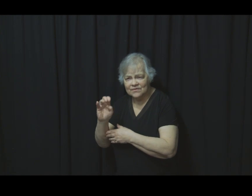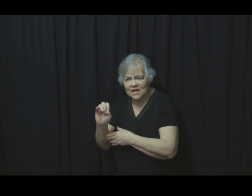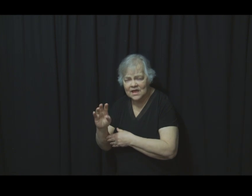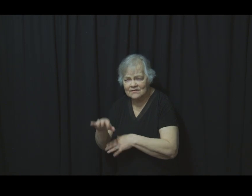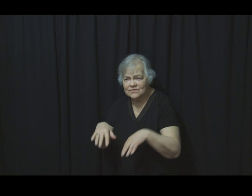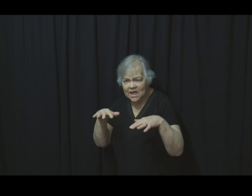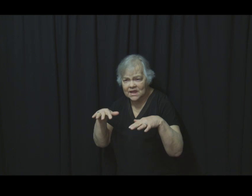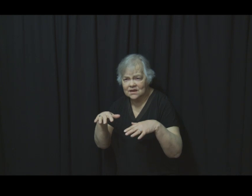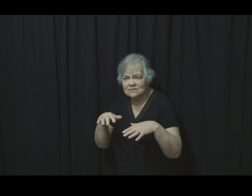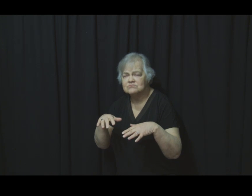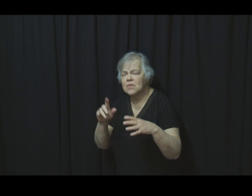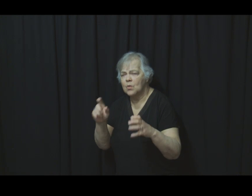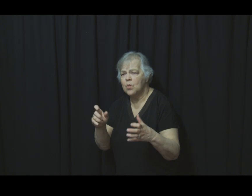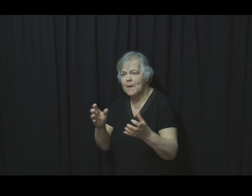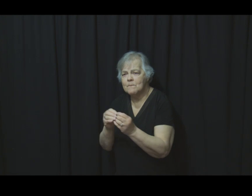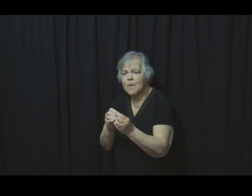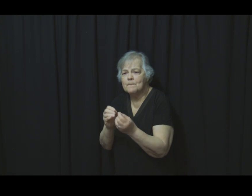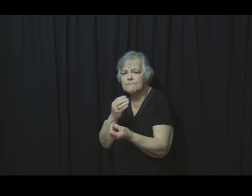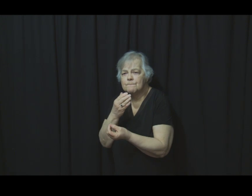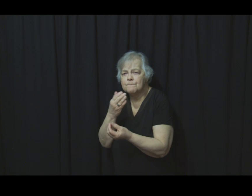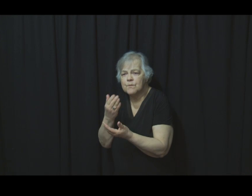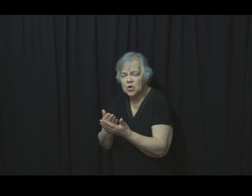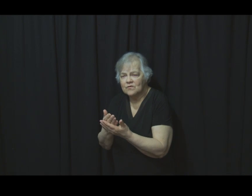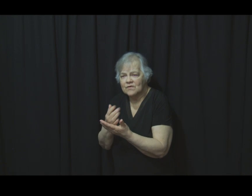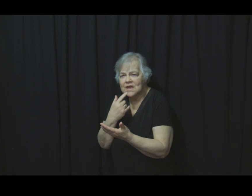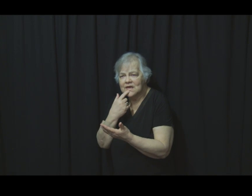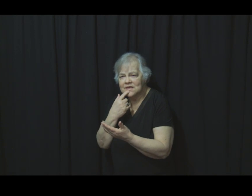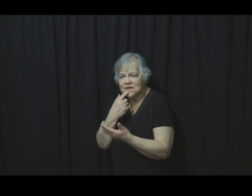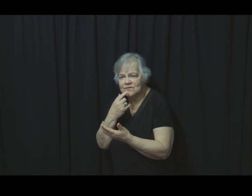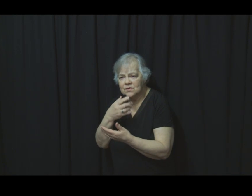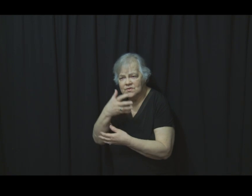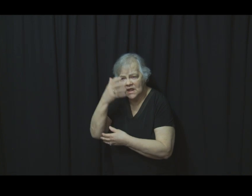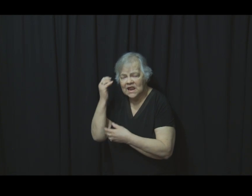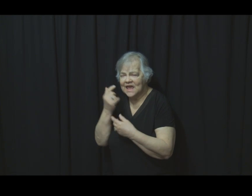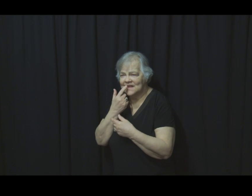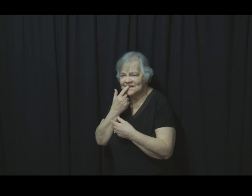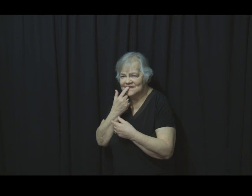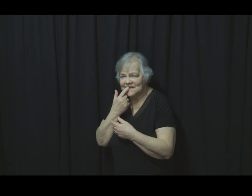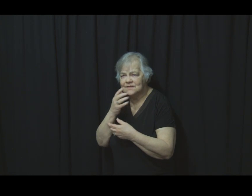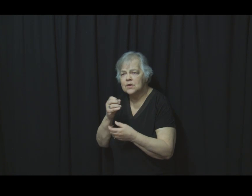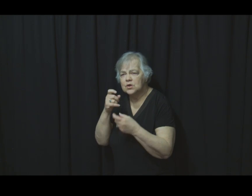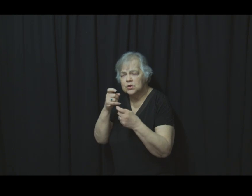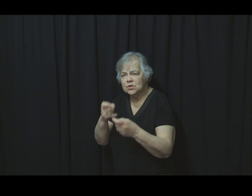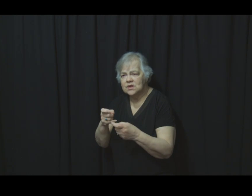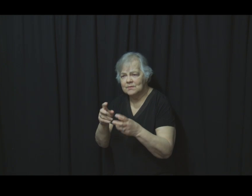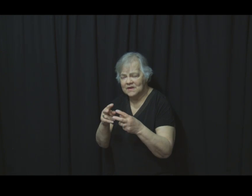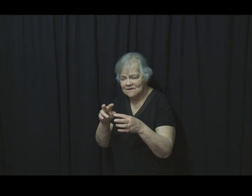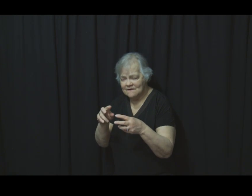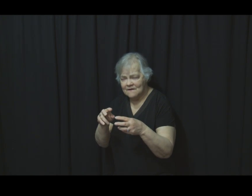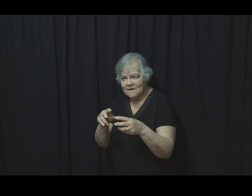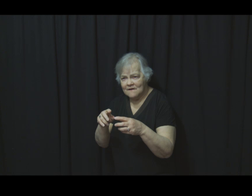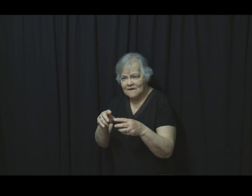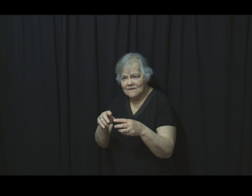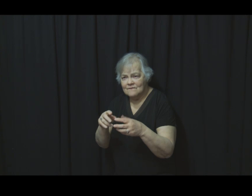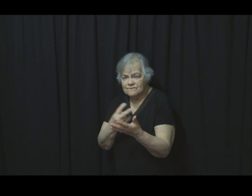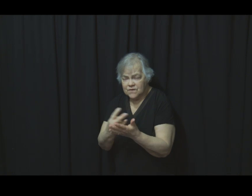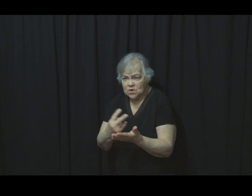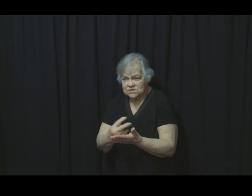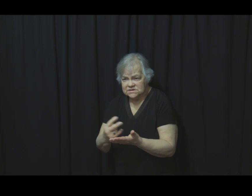for. I give you the lion's teeth. You give me verses as translated into English